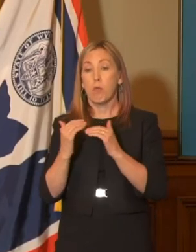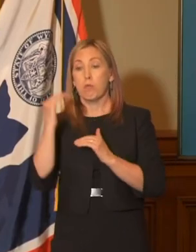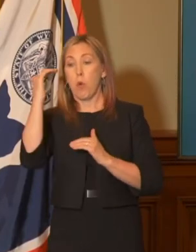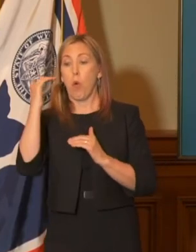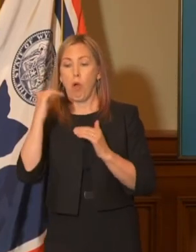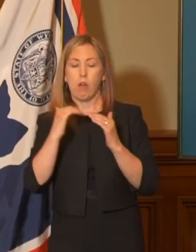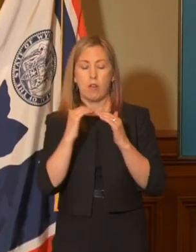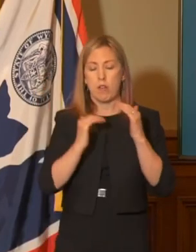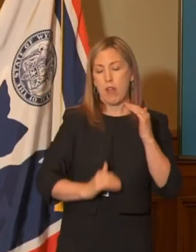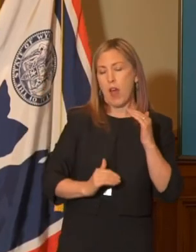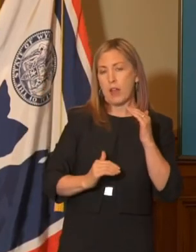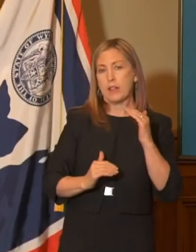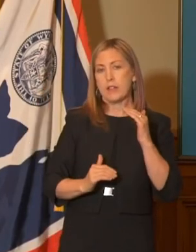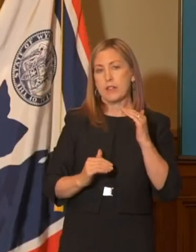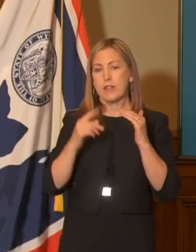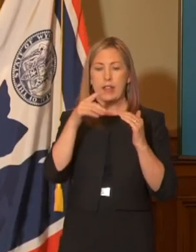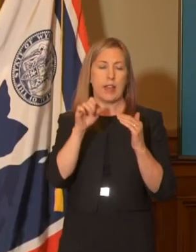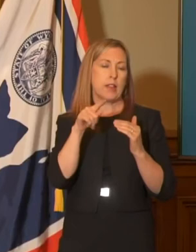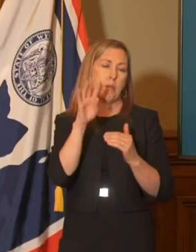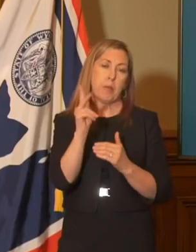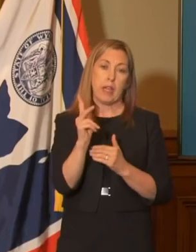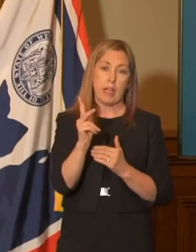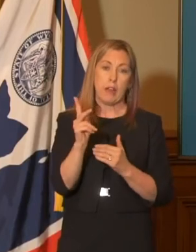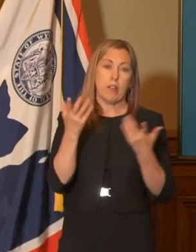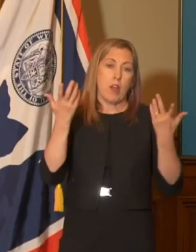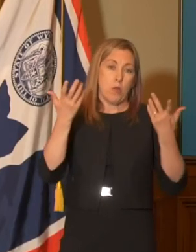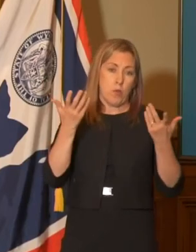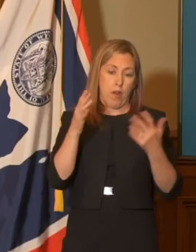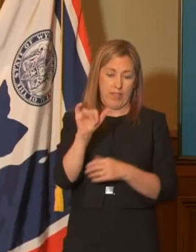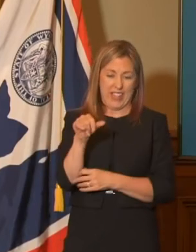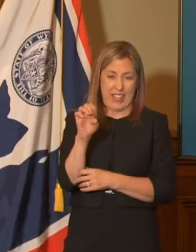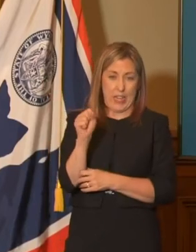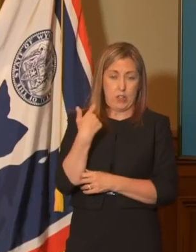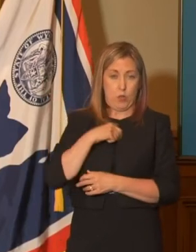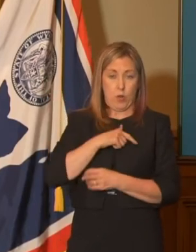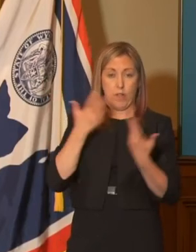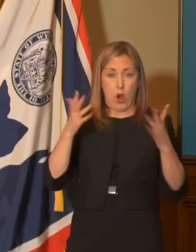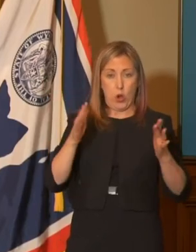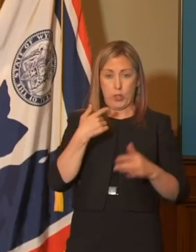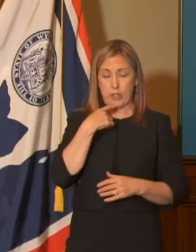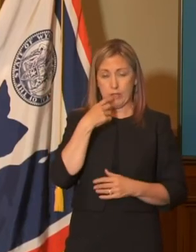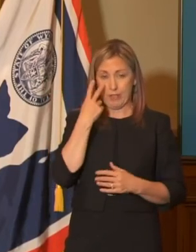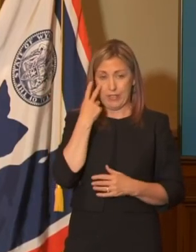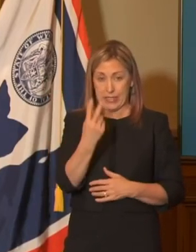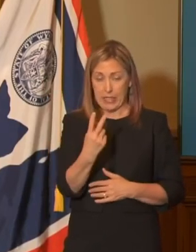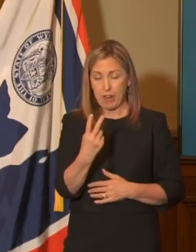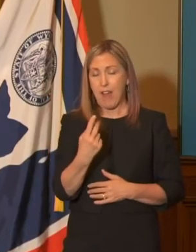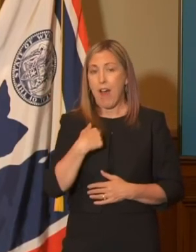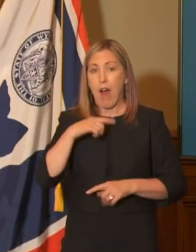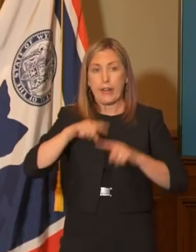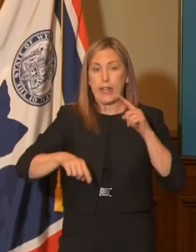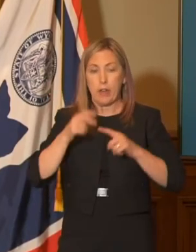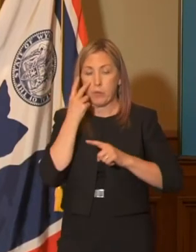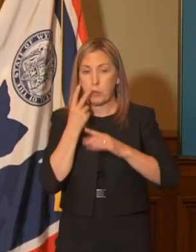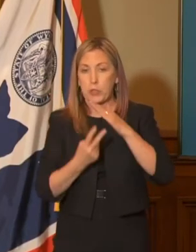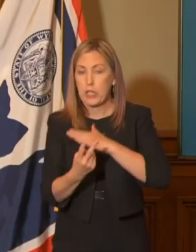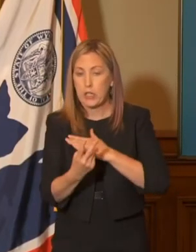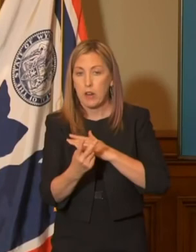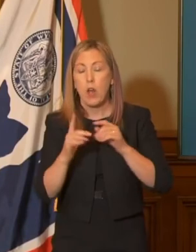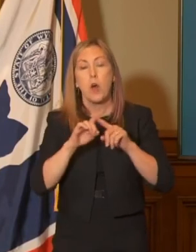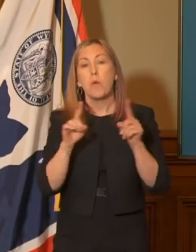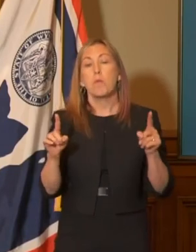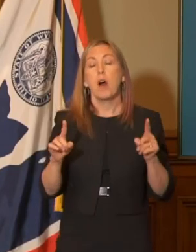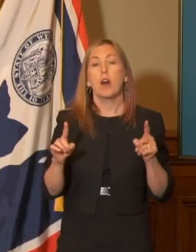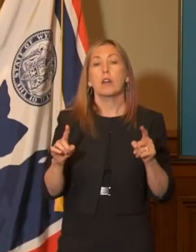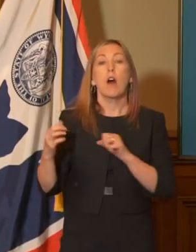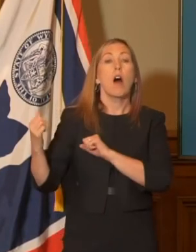than the peak or the number of cases we've already seen is, you know, is something that I can't predict, but certainly the goal of all of